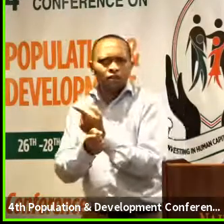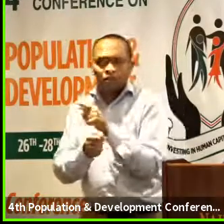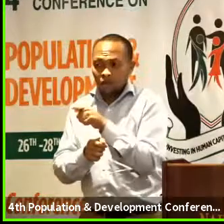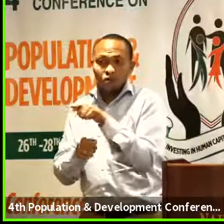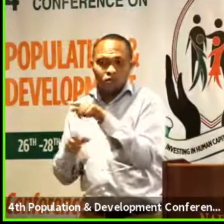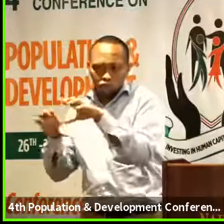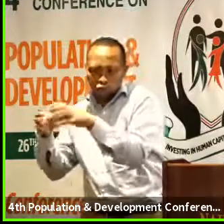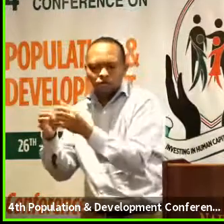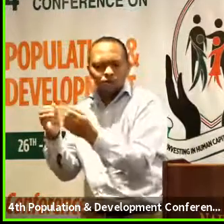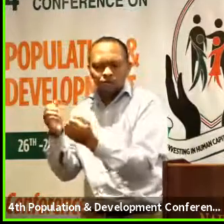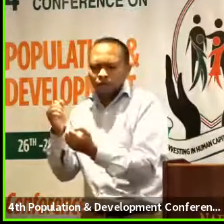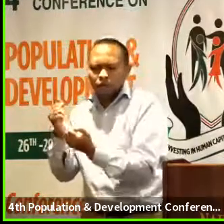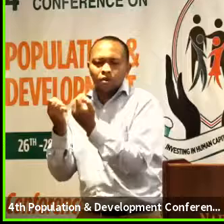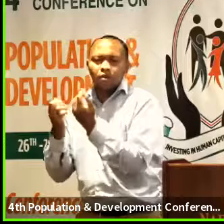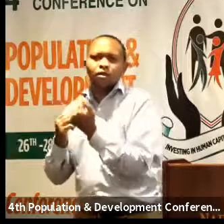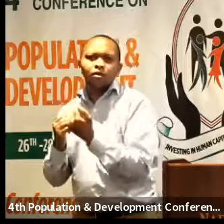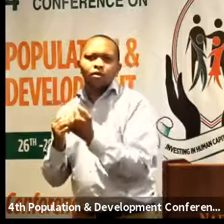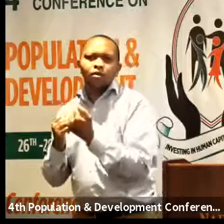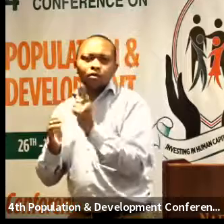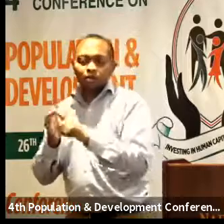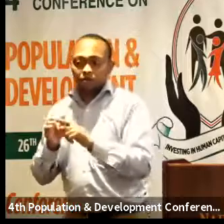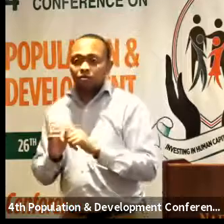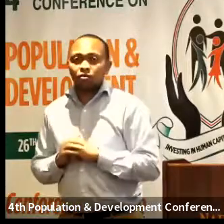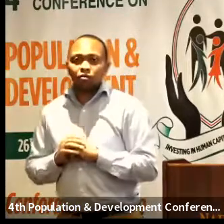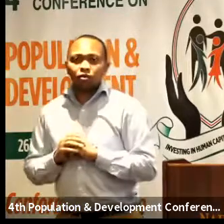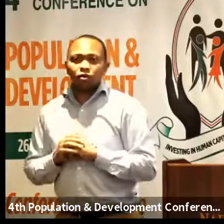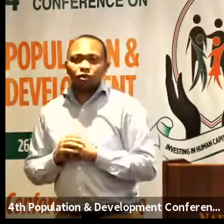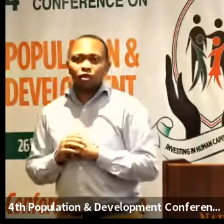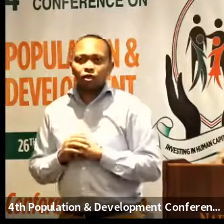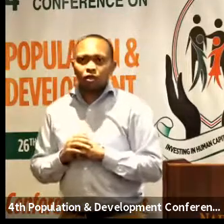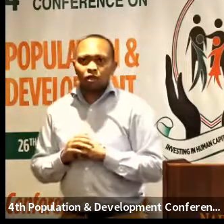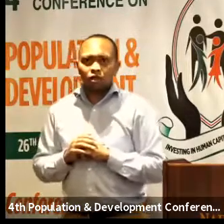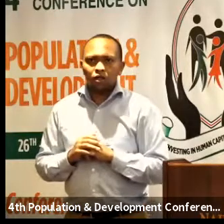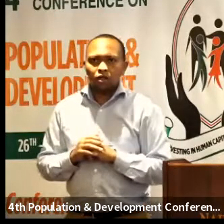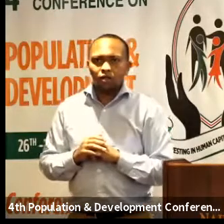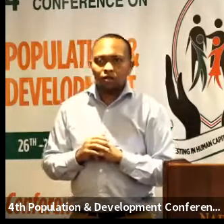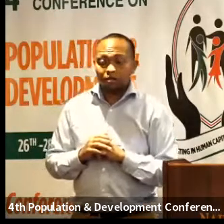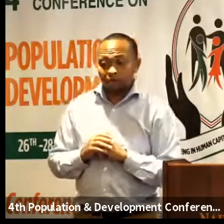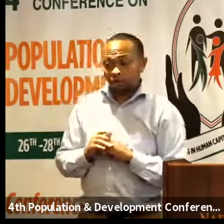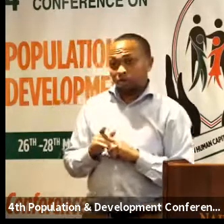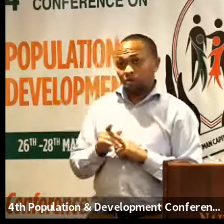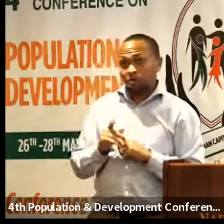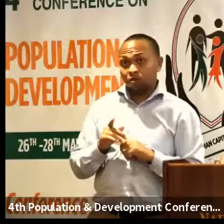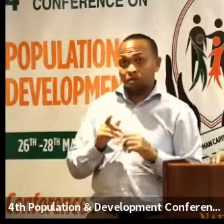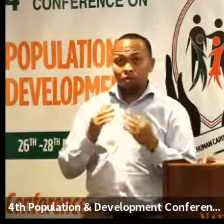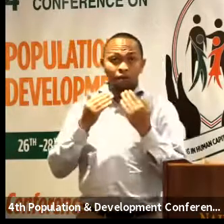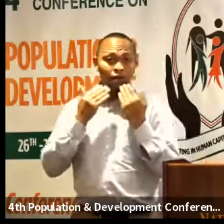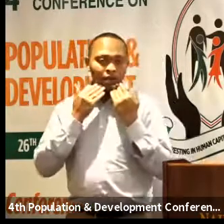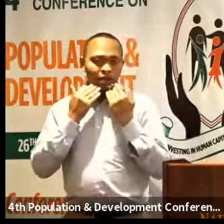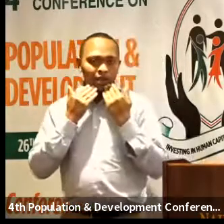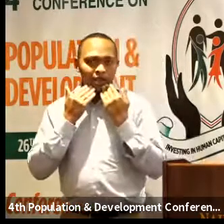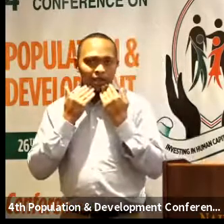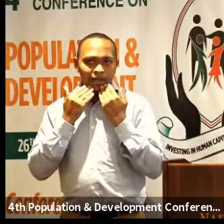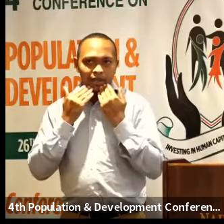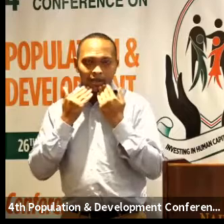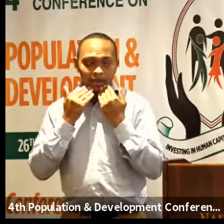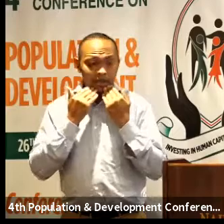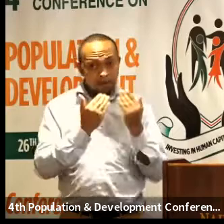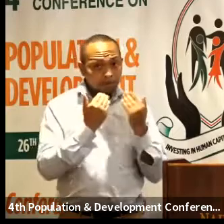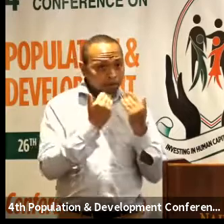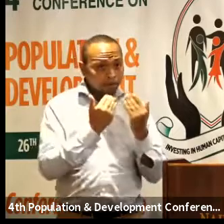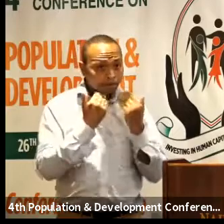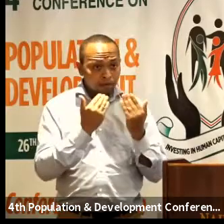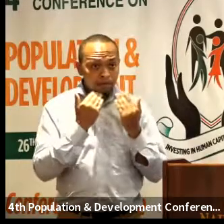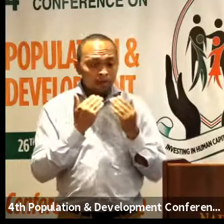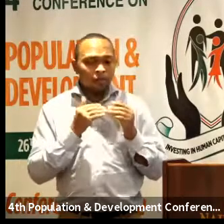transpired in your session? Thank you. Thank you very much. Thank you very much, Dr. Mohammed Sheikh, the Director